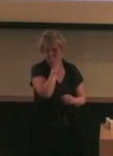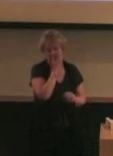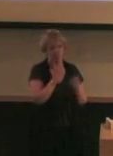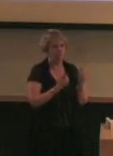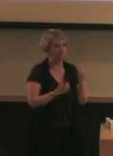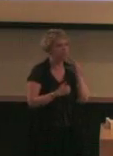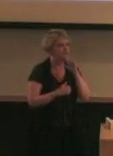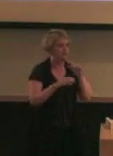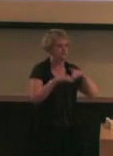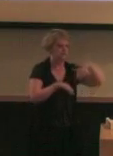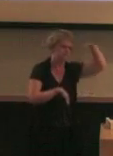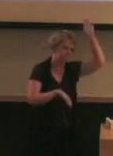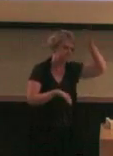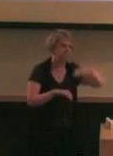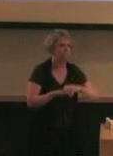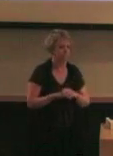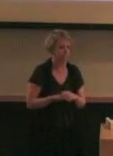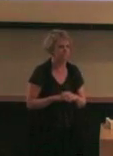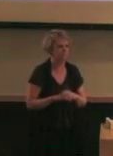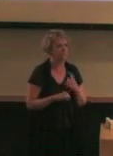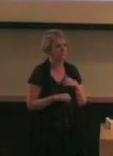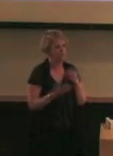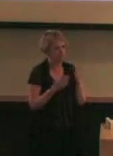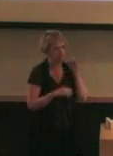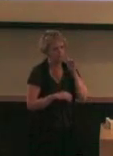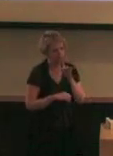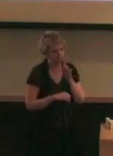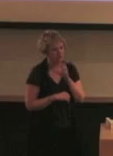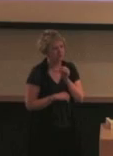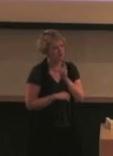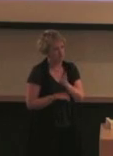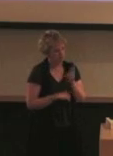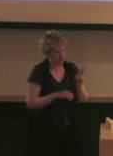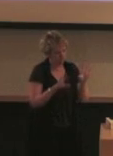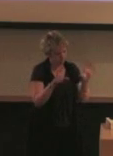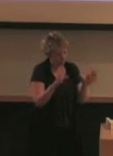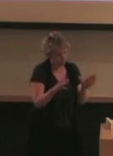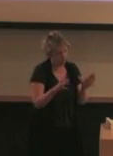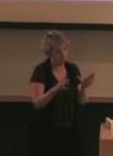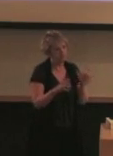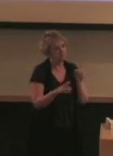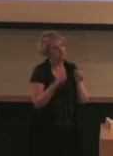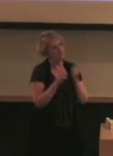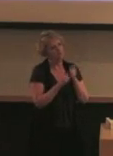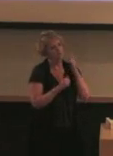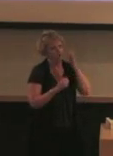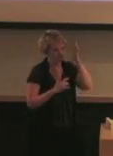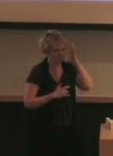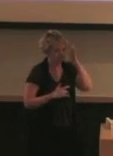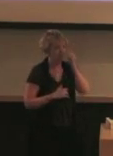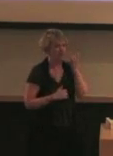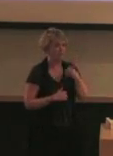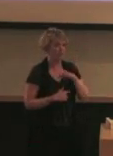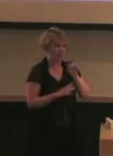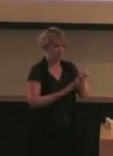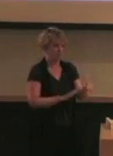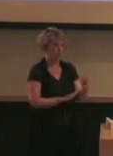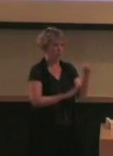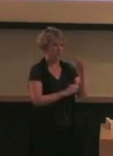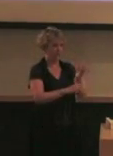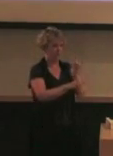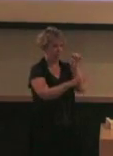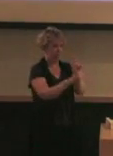14 years of age up. We serve deaf and hard of hearing populations dealing with mental illness, and we are the only